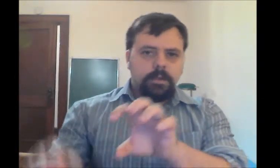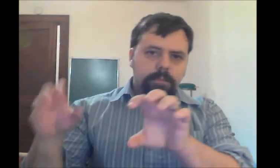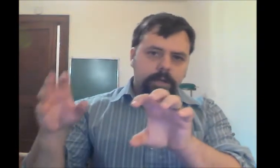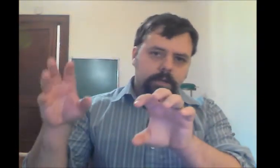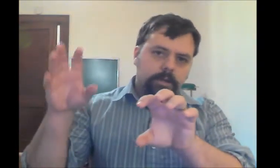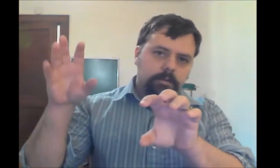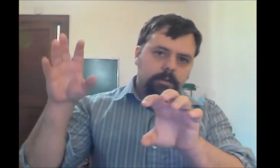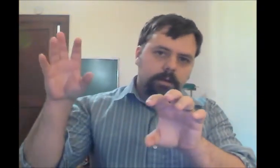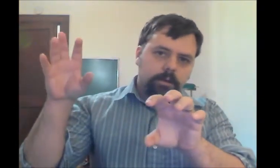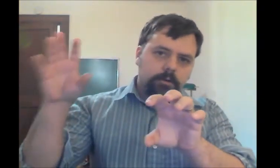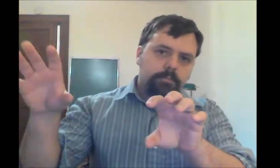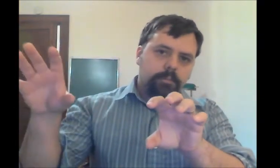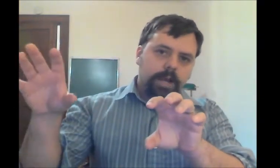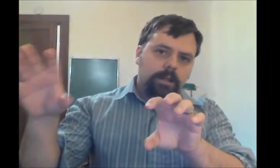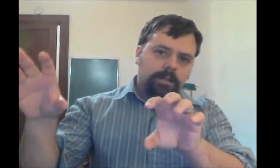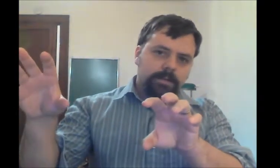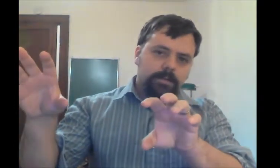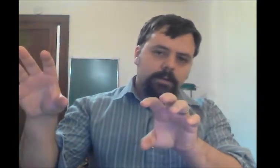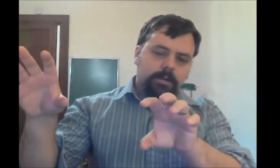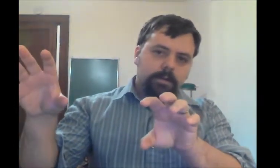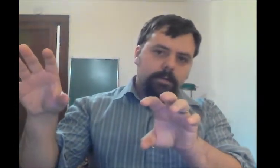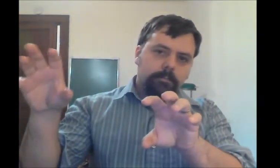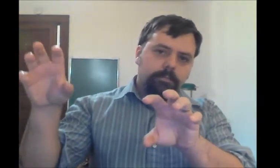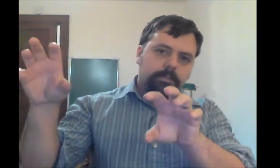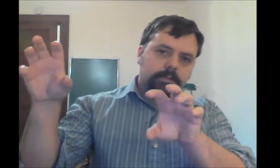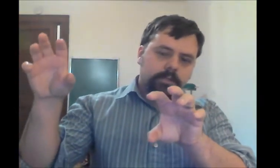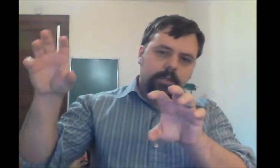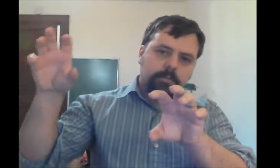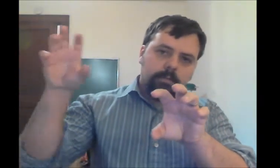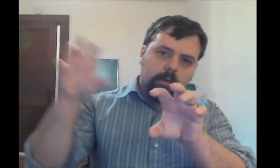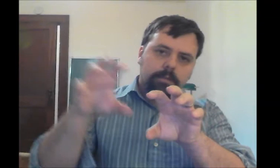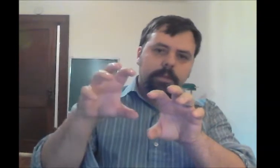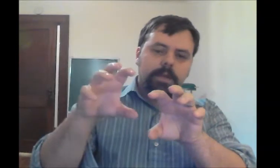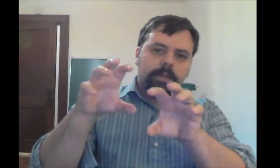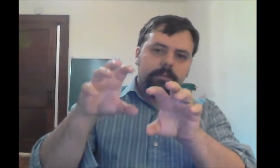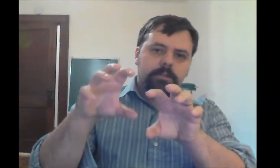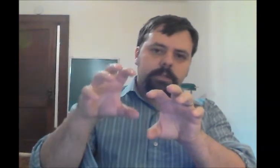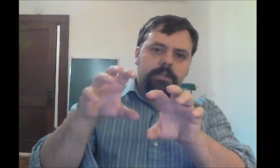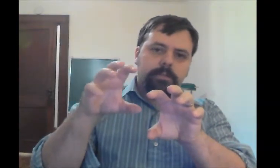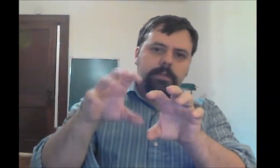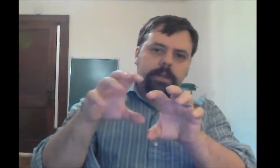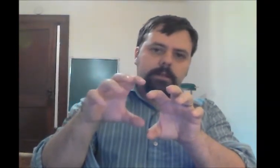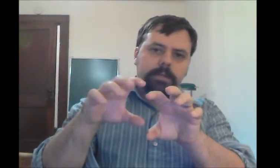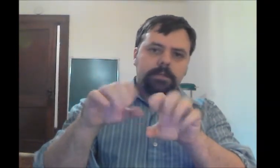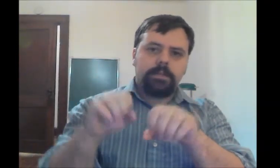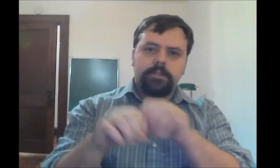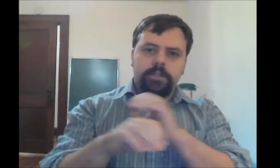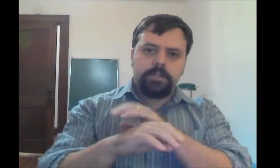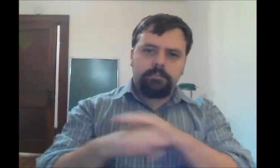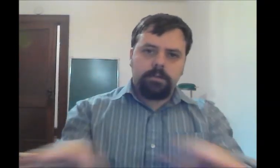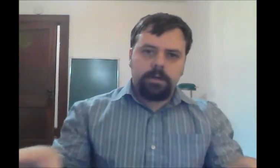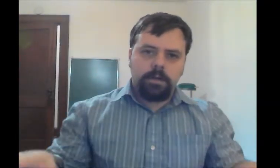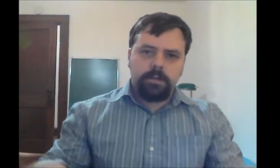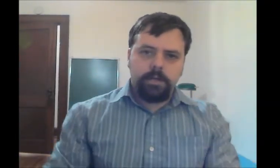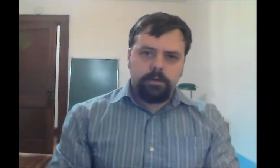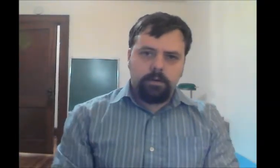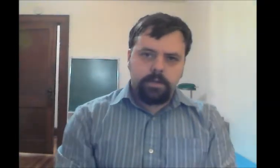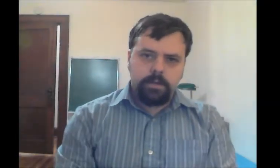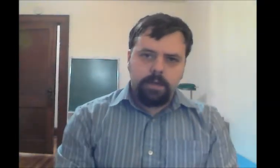pick a group ring element such that when you multiply the image of the units by that element, it just eliminated all the